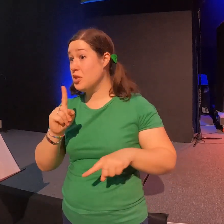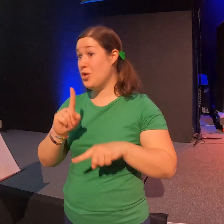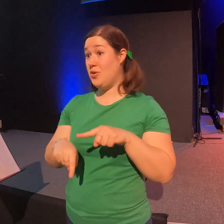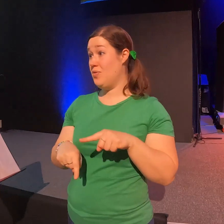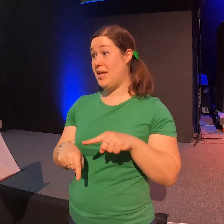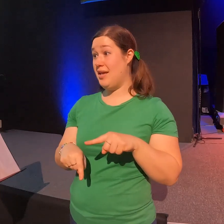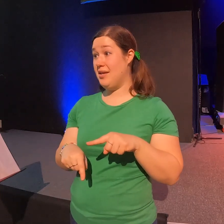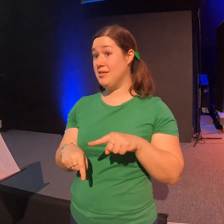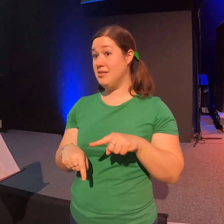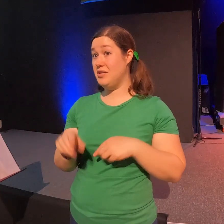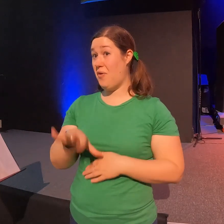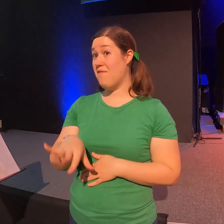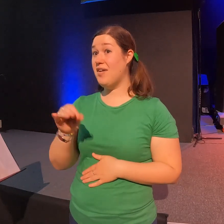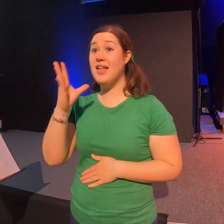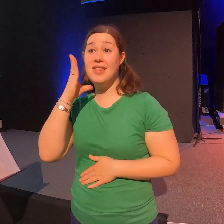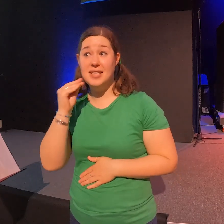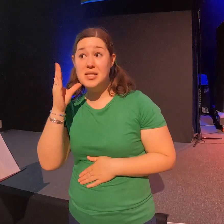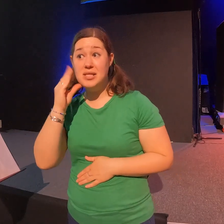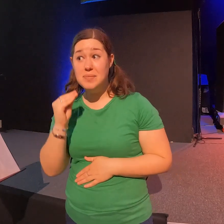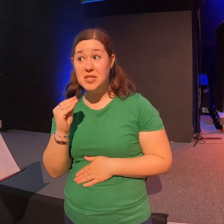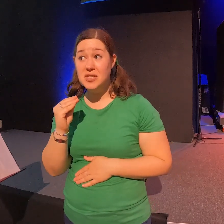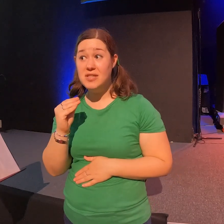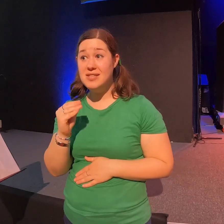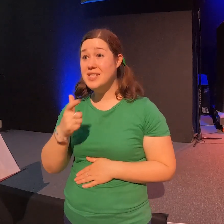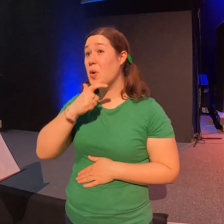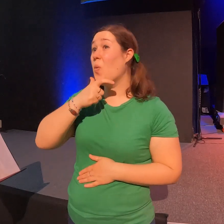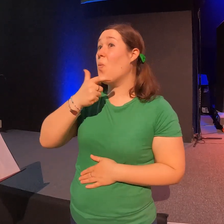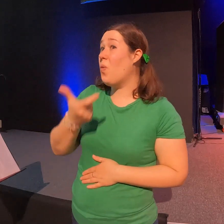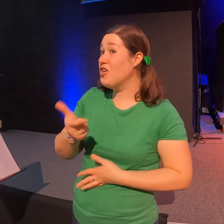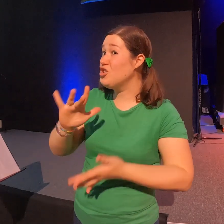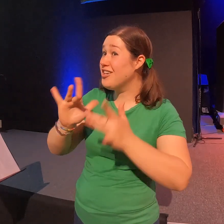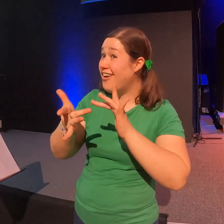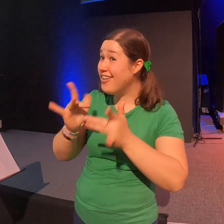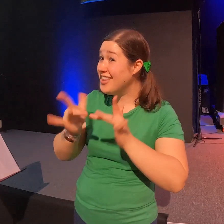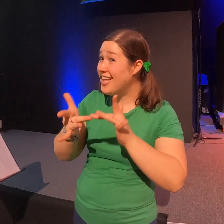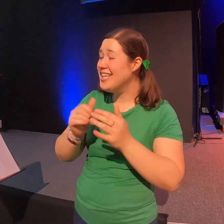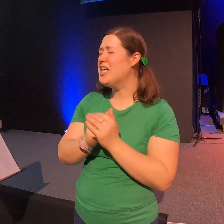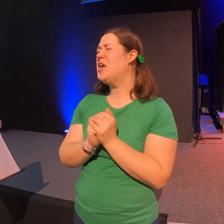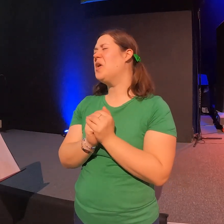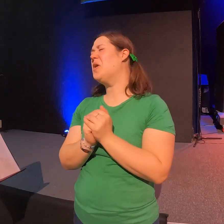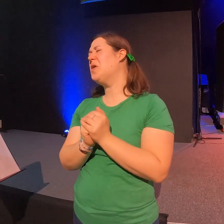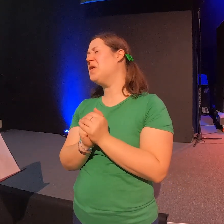experience watching online. Oh, here we go.